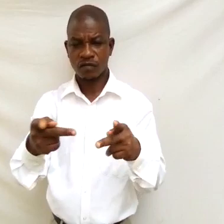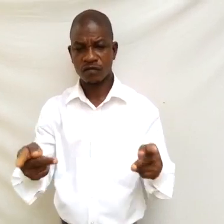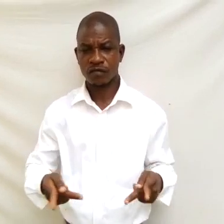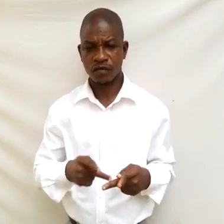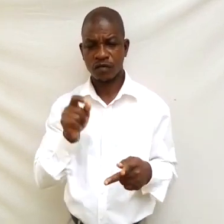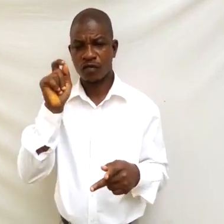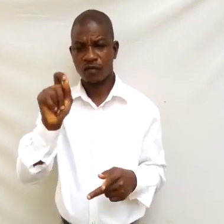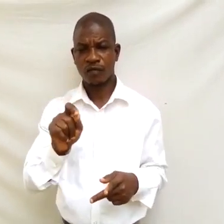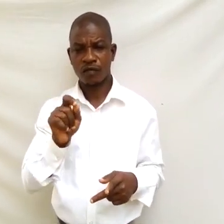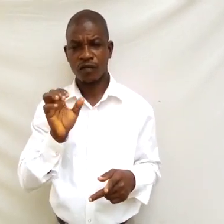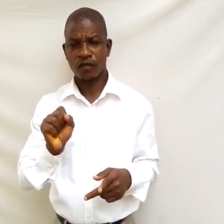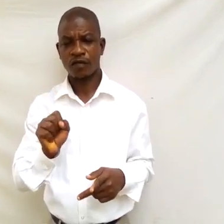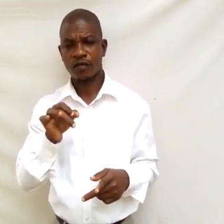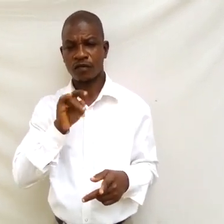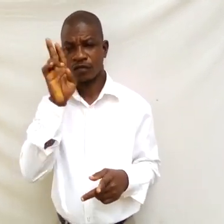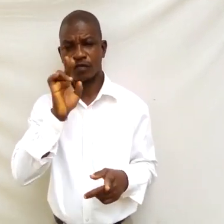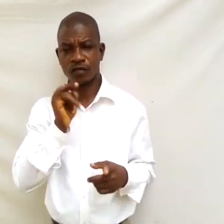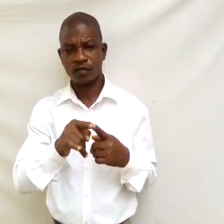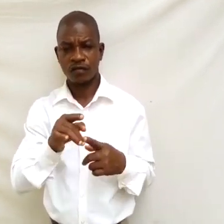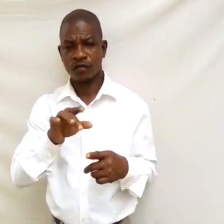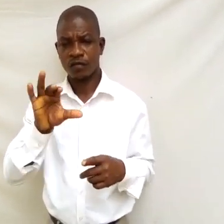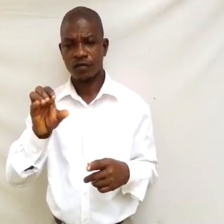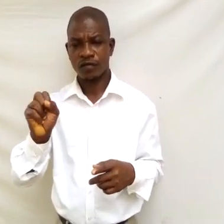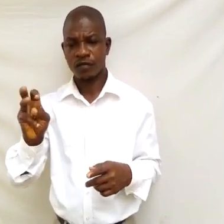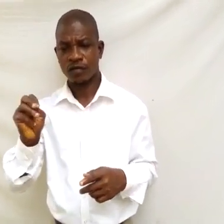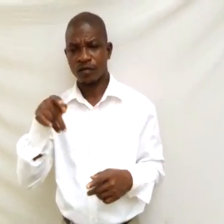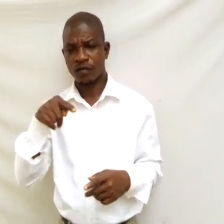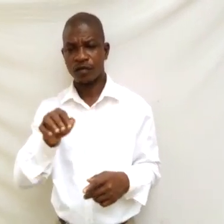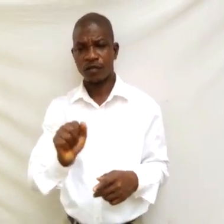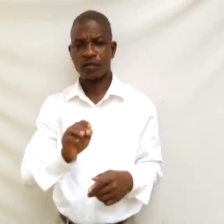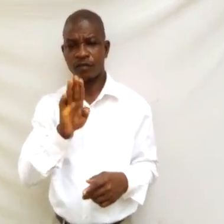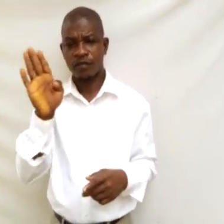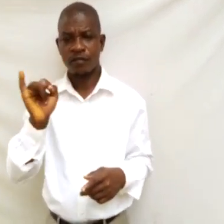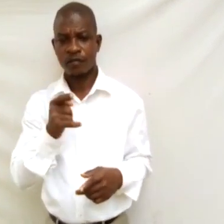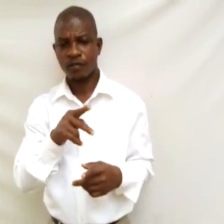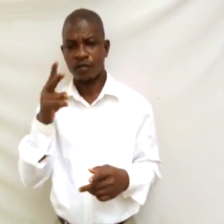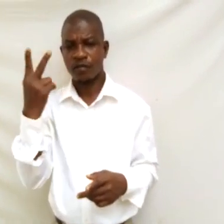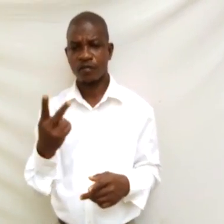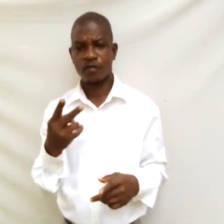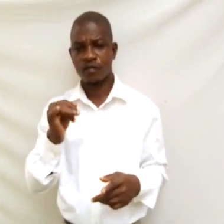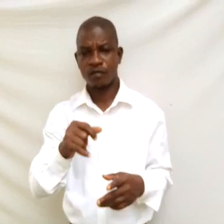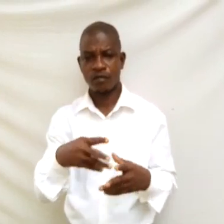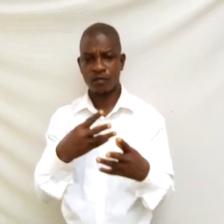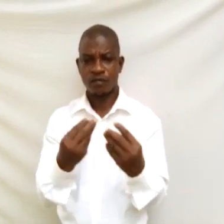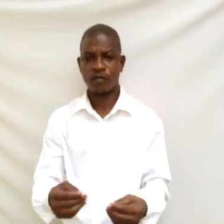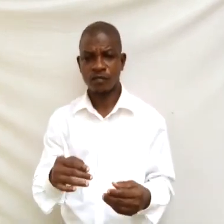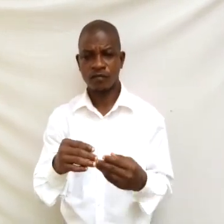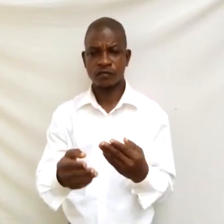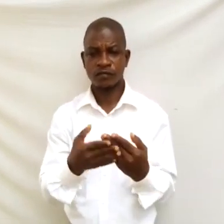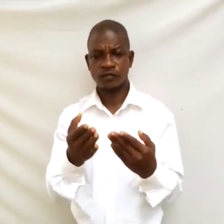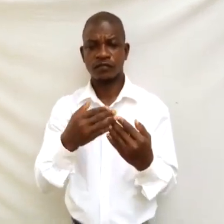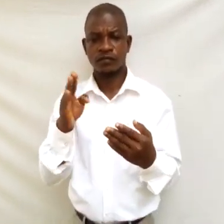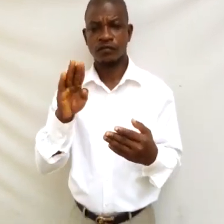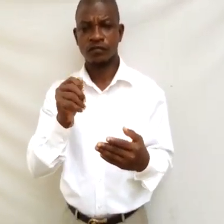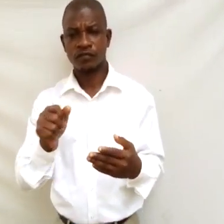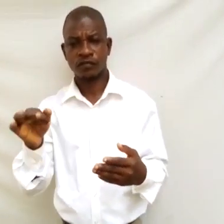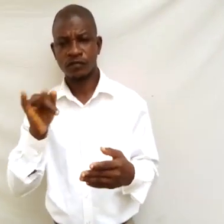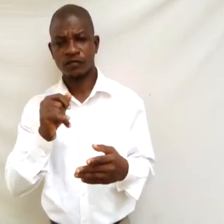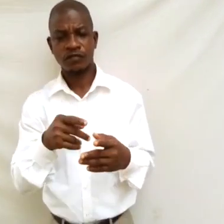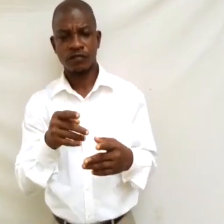points using the compass bearing. 2. Solve simple bearing problems